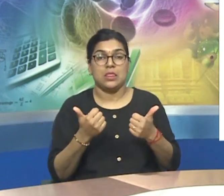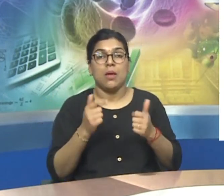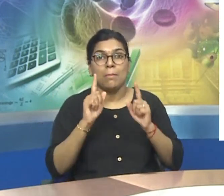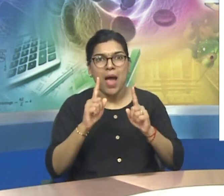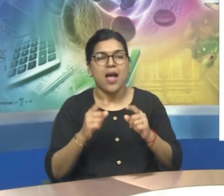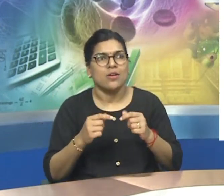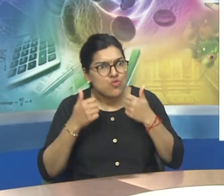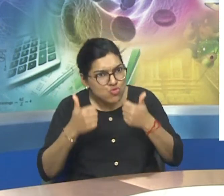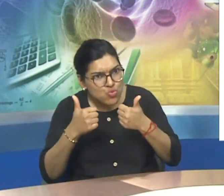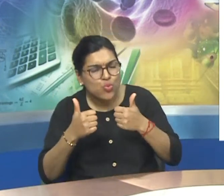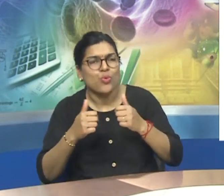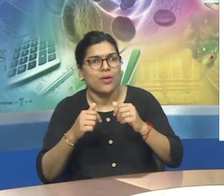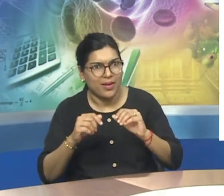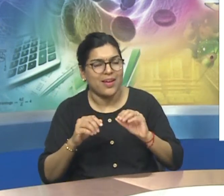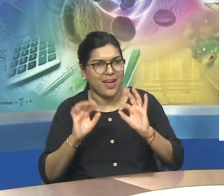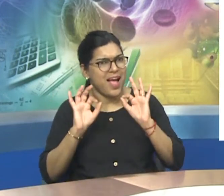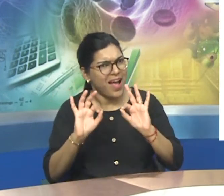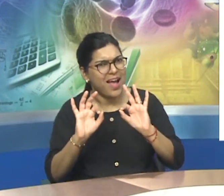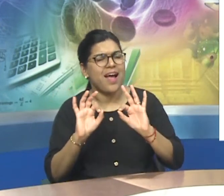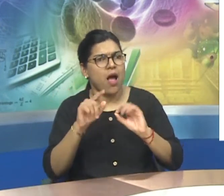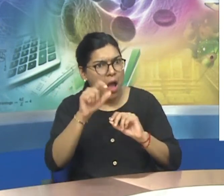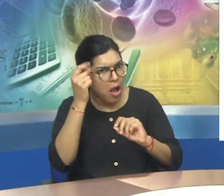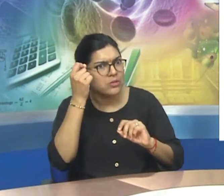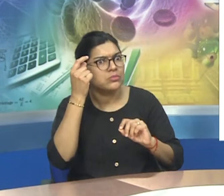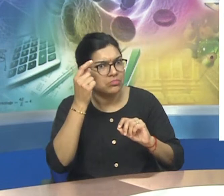television doing more harm than good?